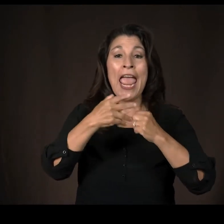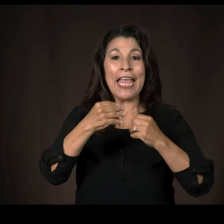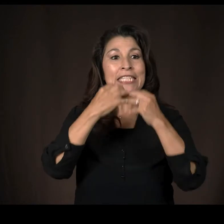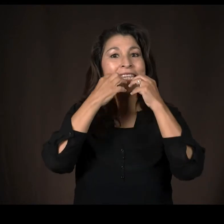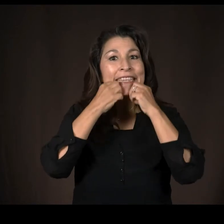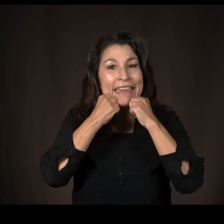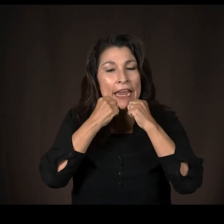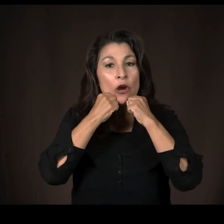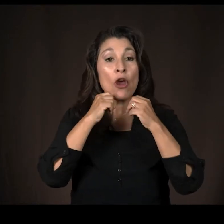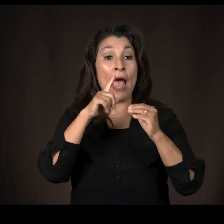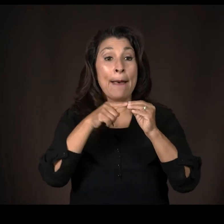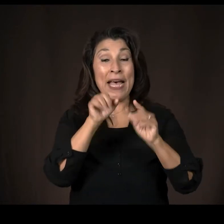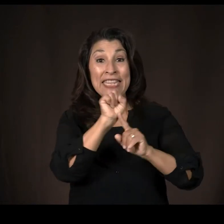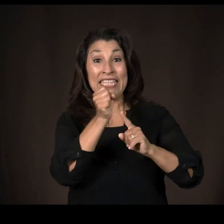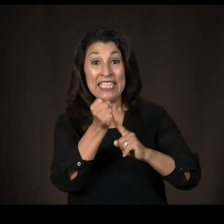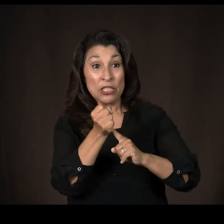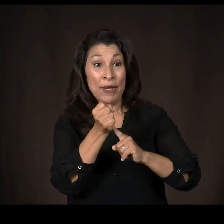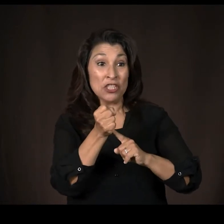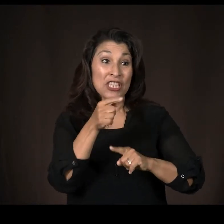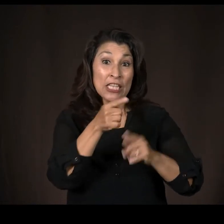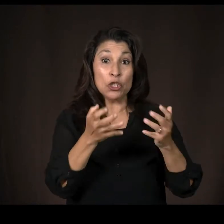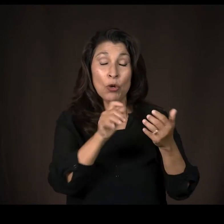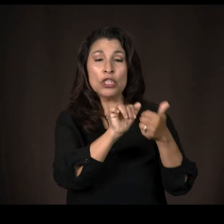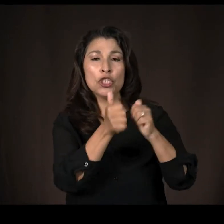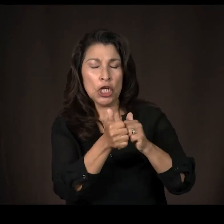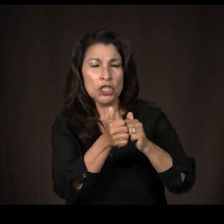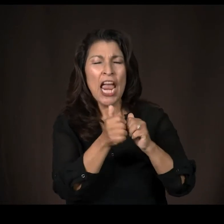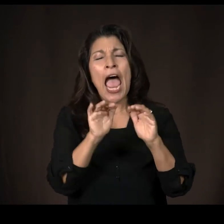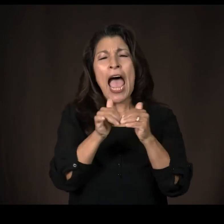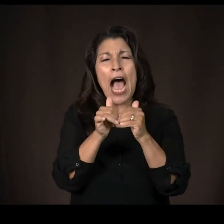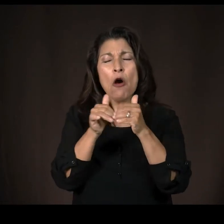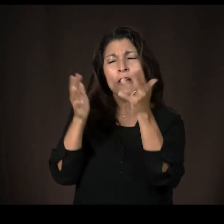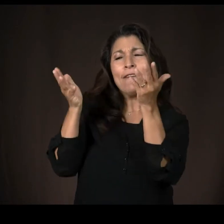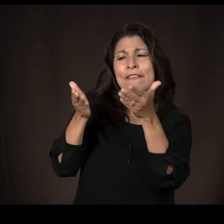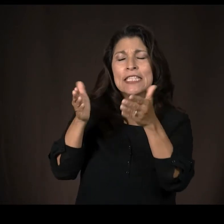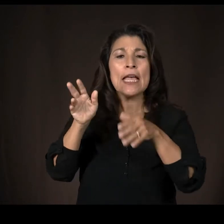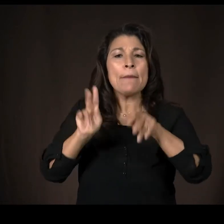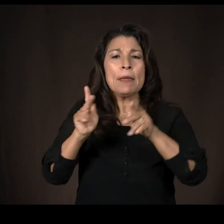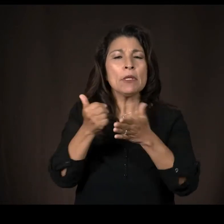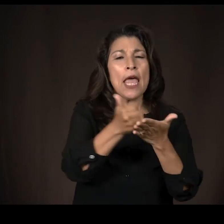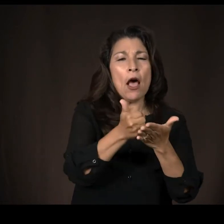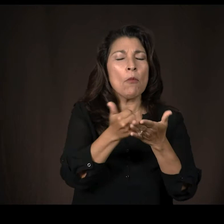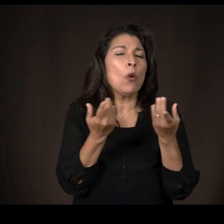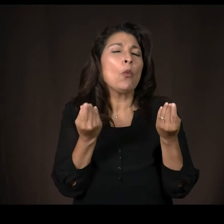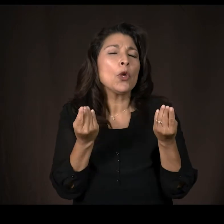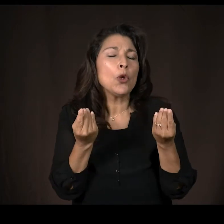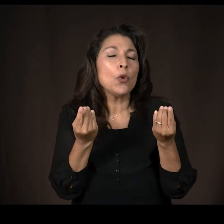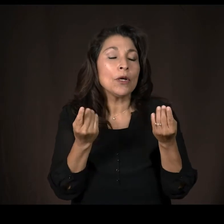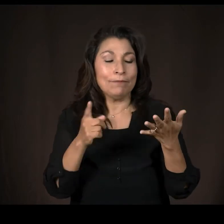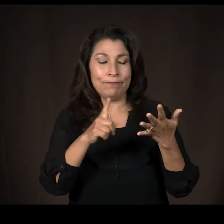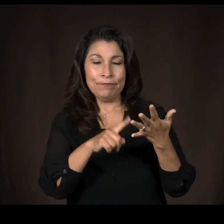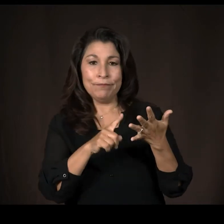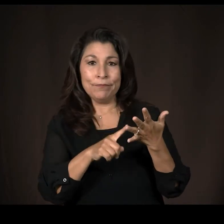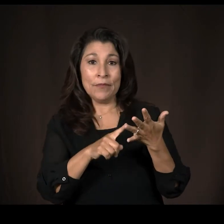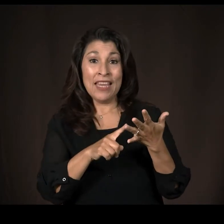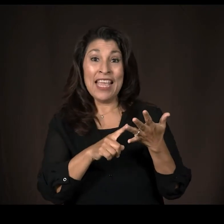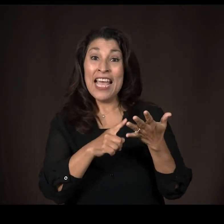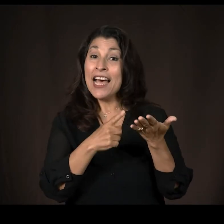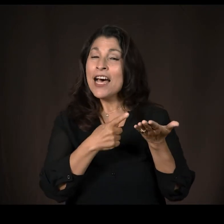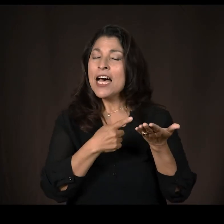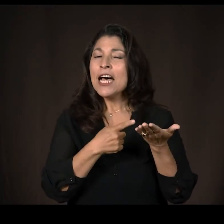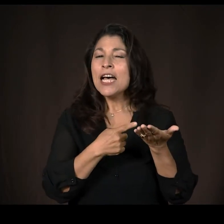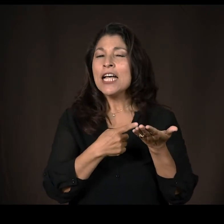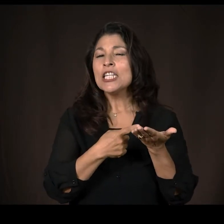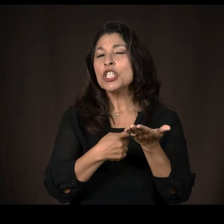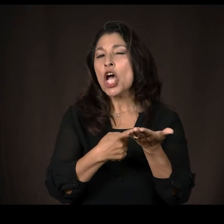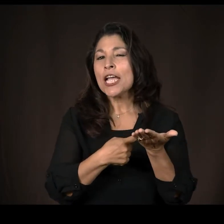the world, goes, this needs to change, this is not right. How are you going to get other people to help you? Here's step 4. Talk about